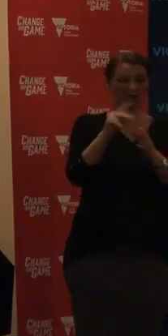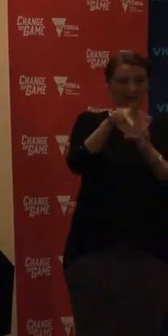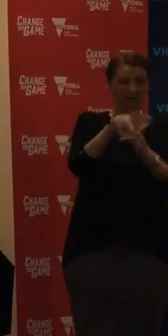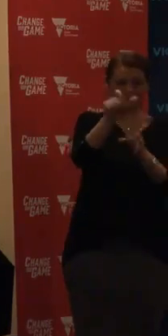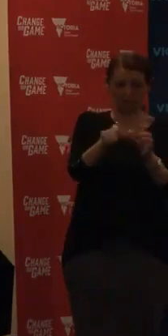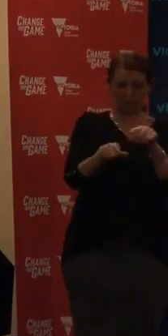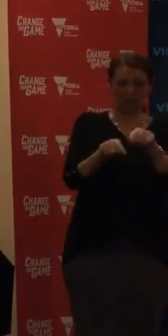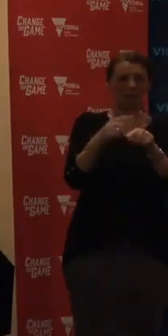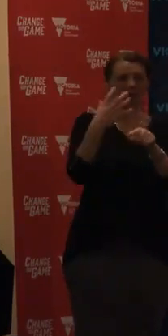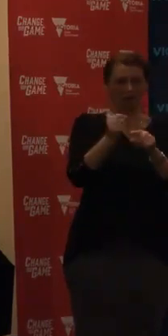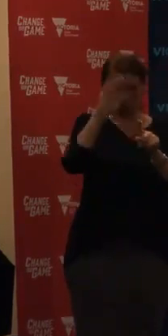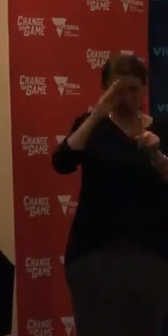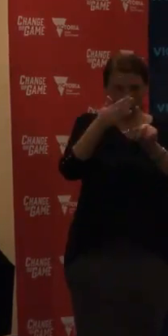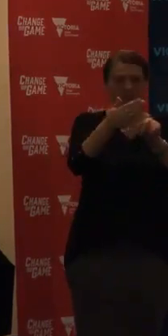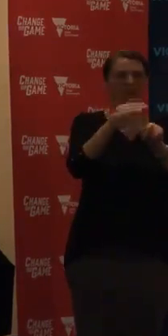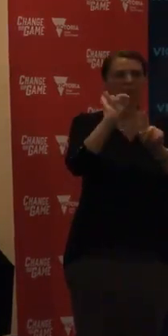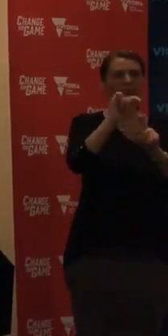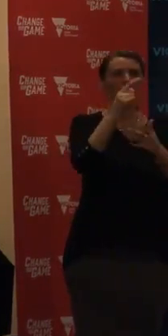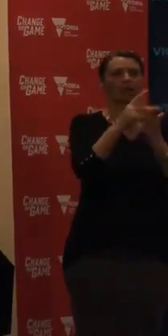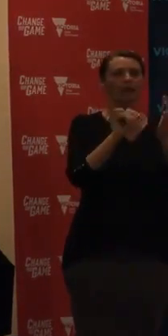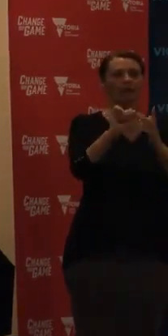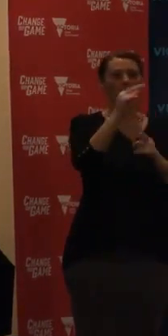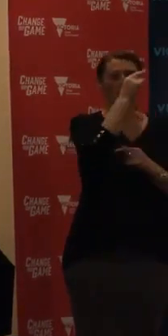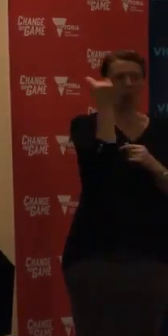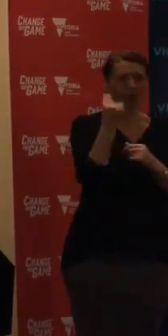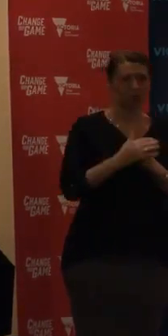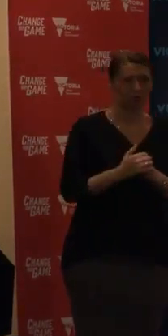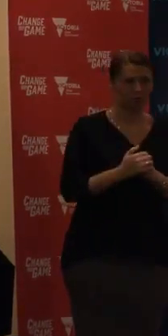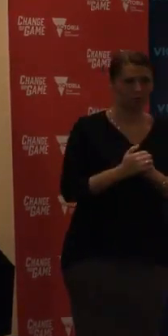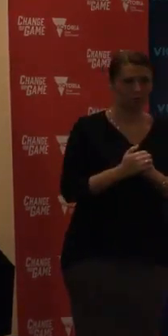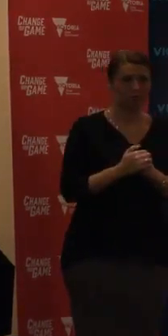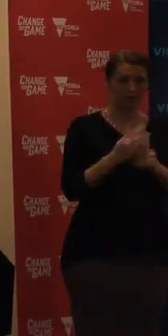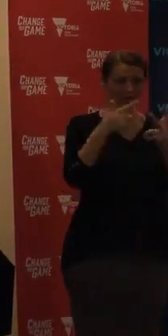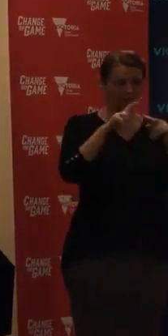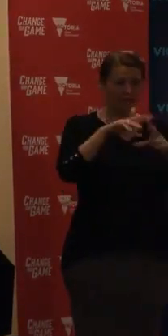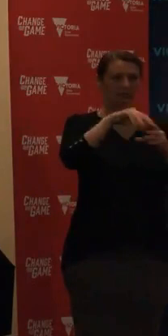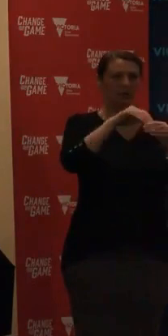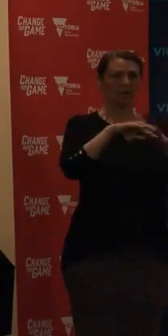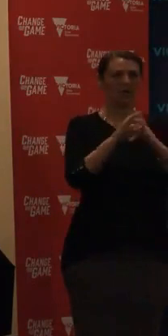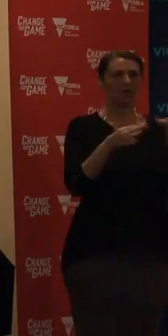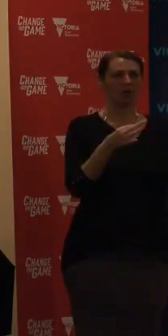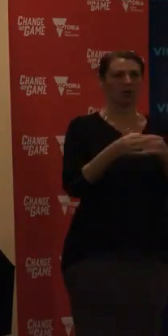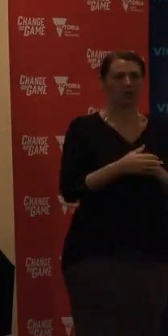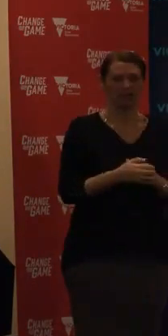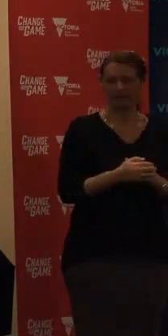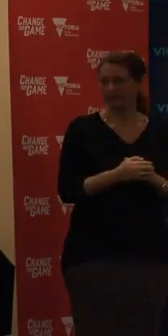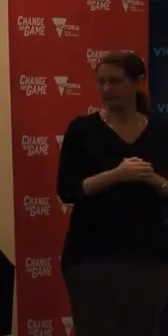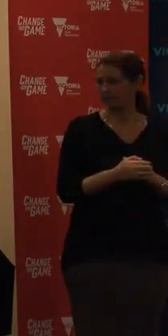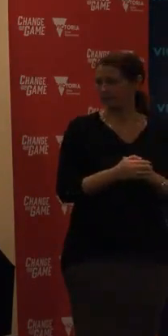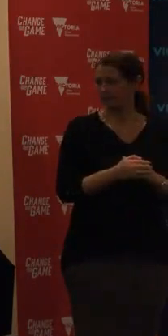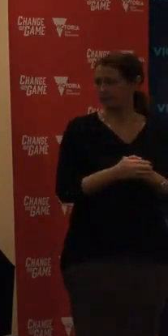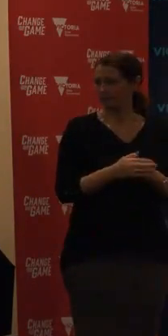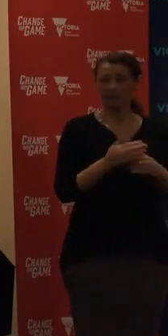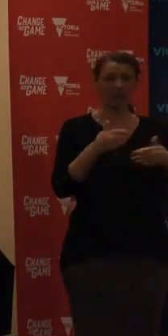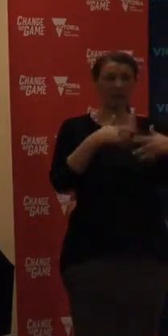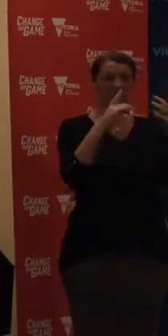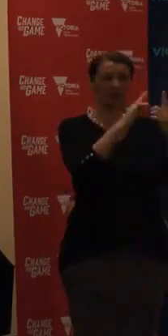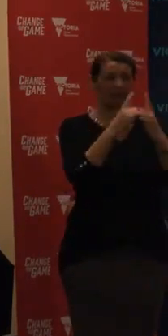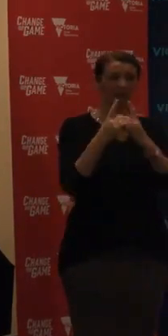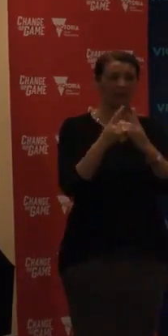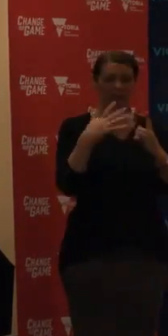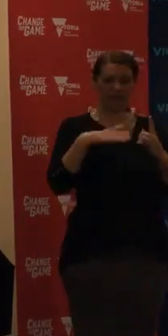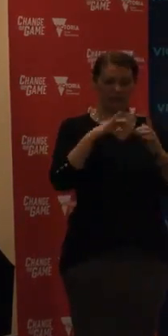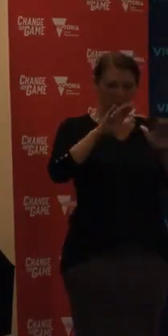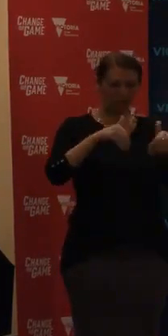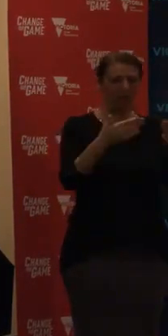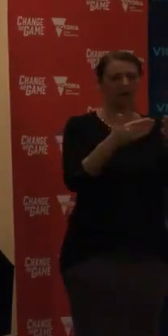an NDIS participant has those pursuits as part of their goals that are contained in their plan. Of course, any such pursuits need to be